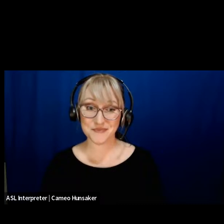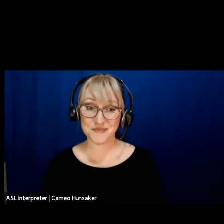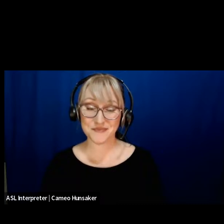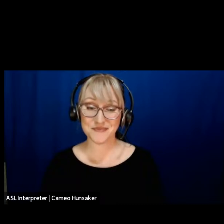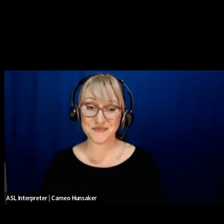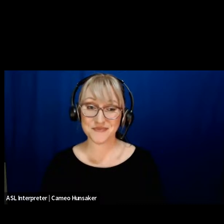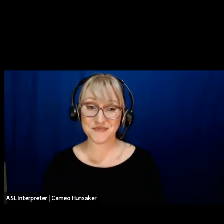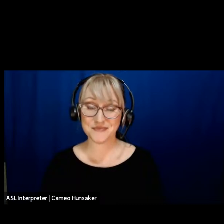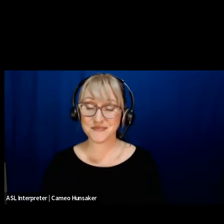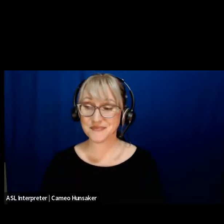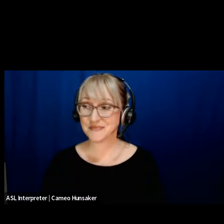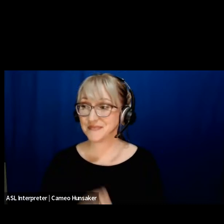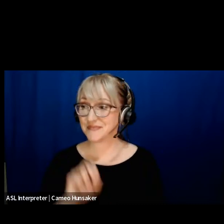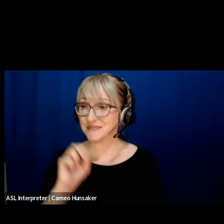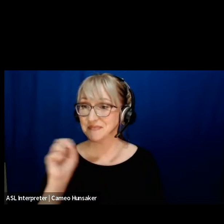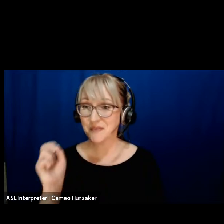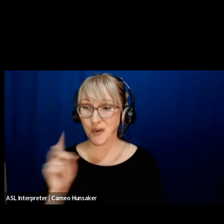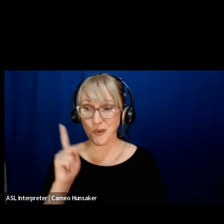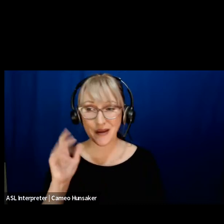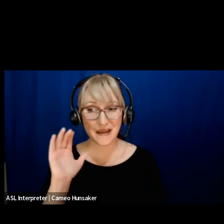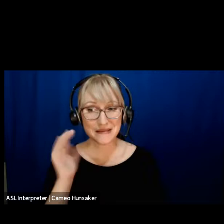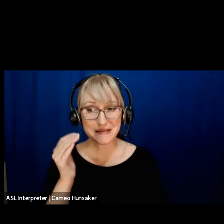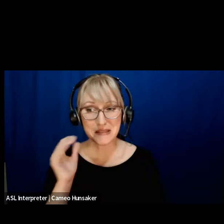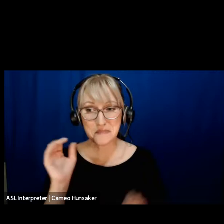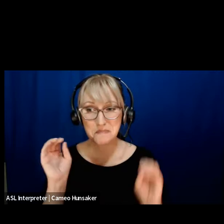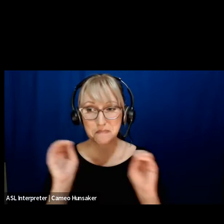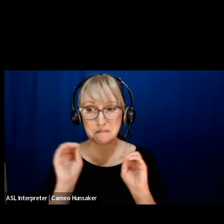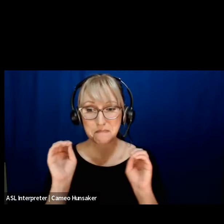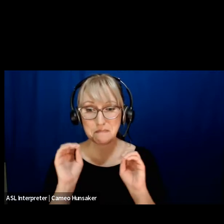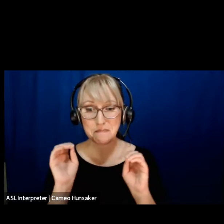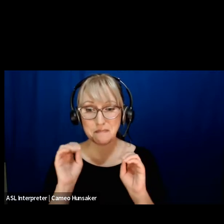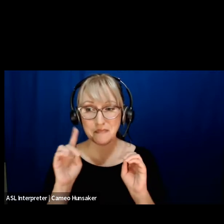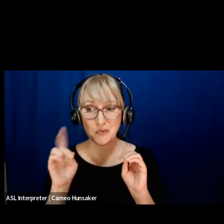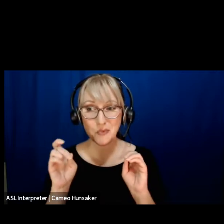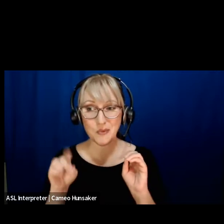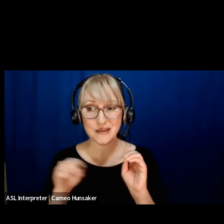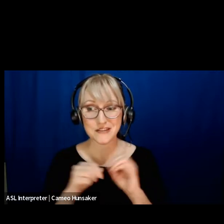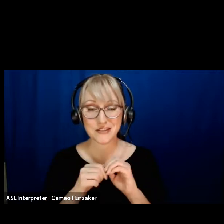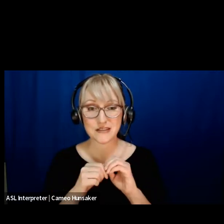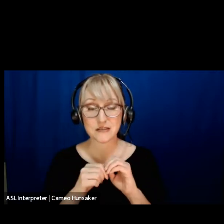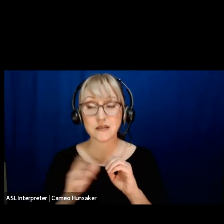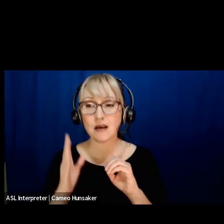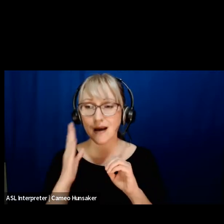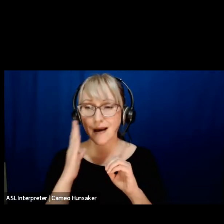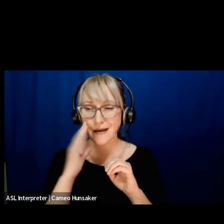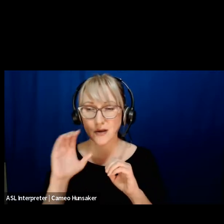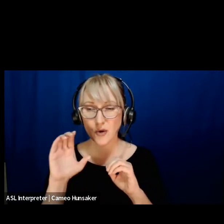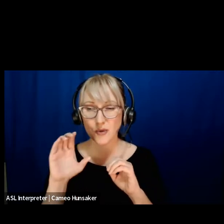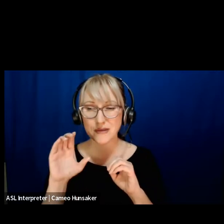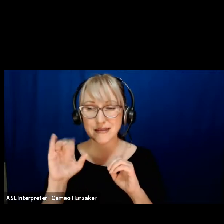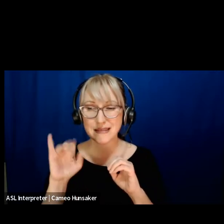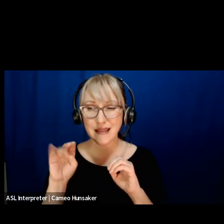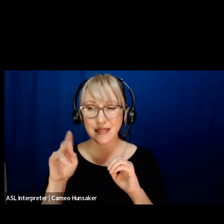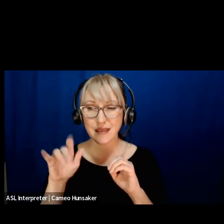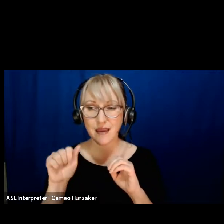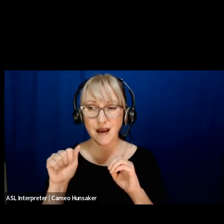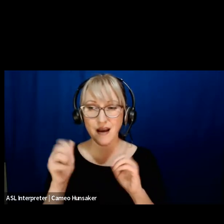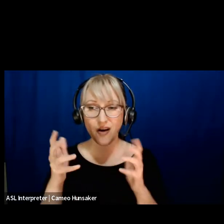Okay, it doesn't look like there's any questions yet. I know Cynthia has already shared